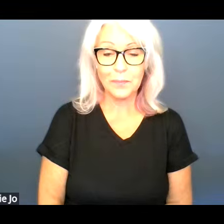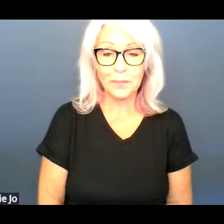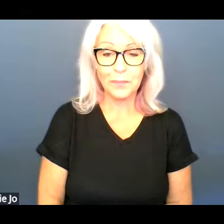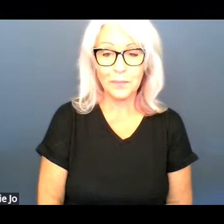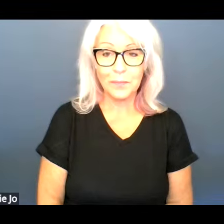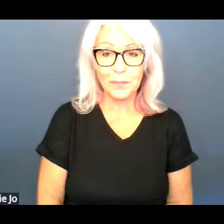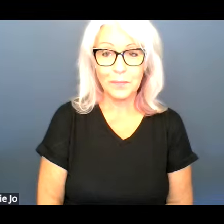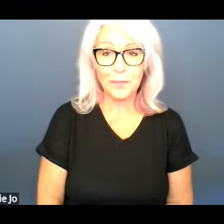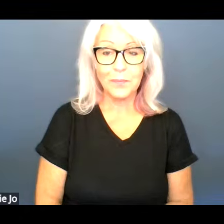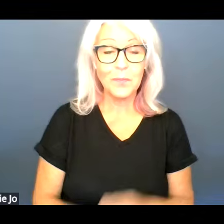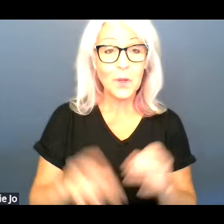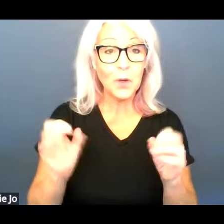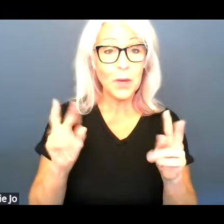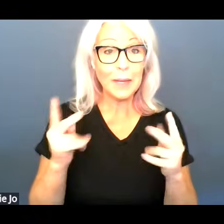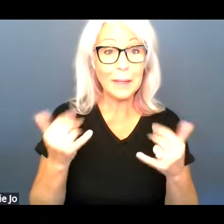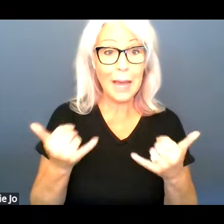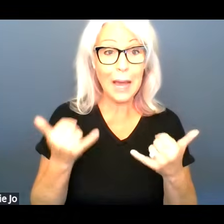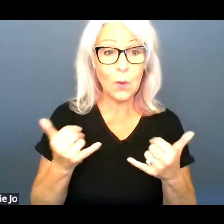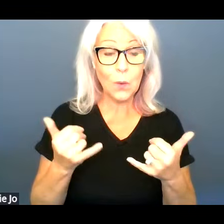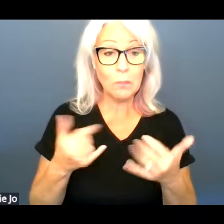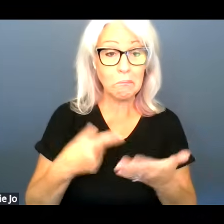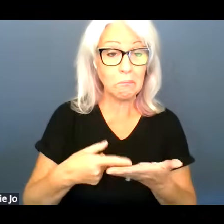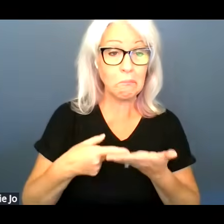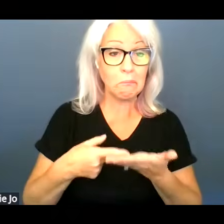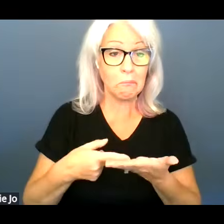Well, let's talk about bullet points.